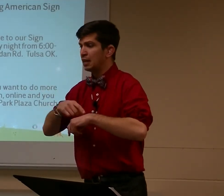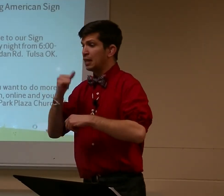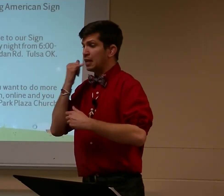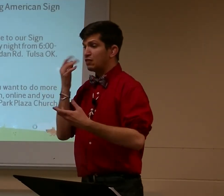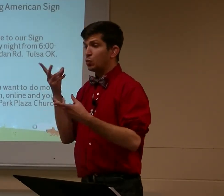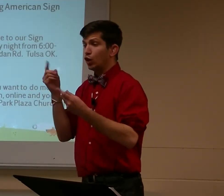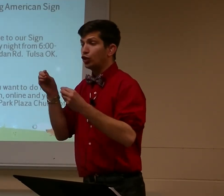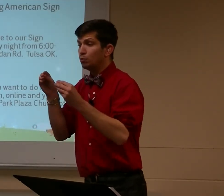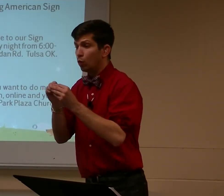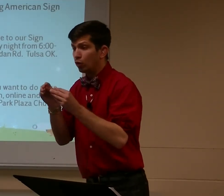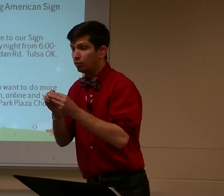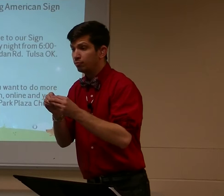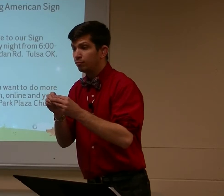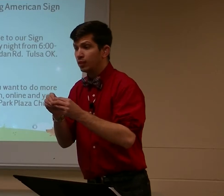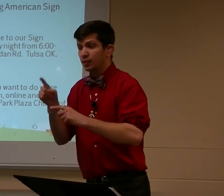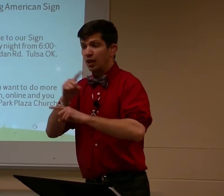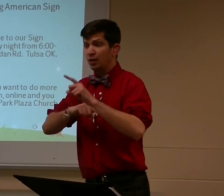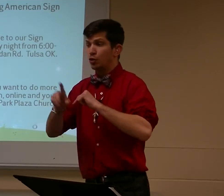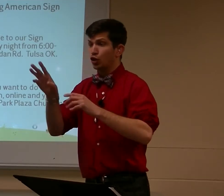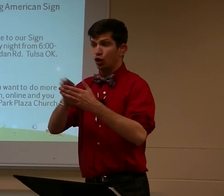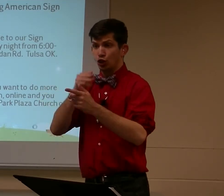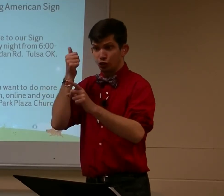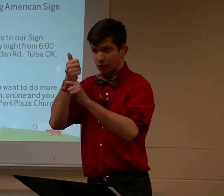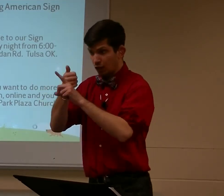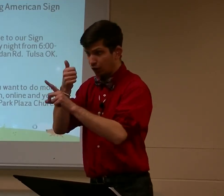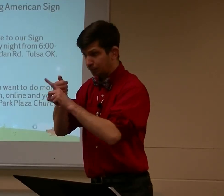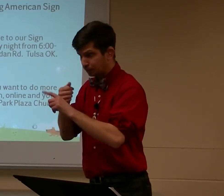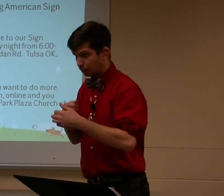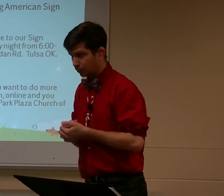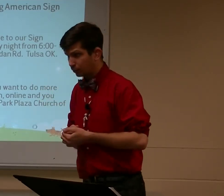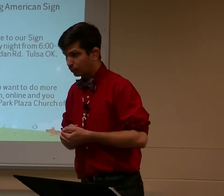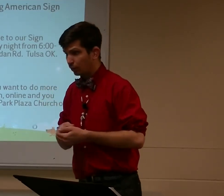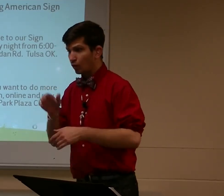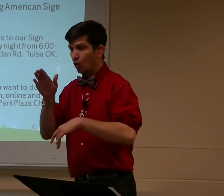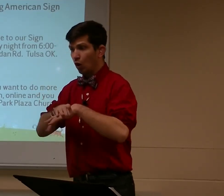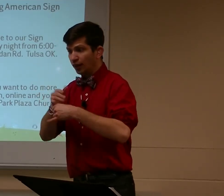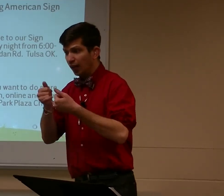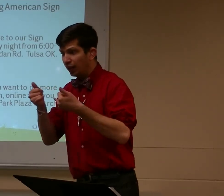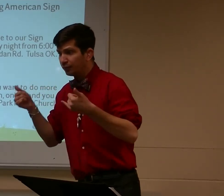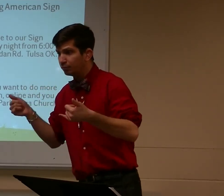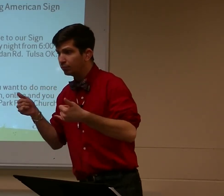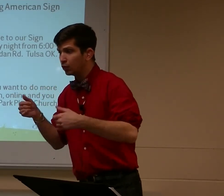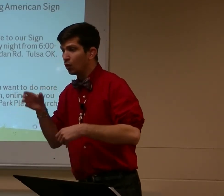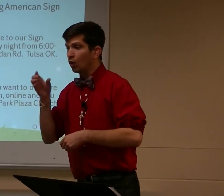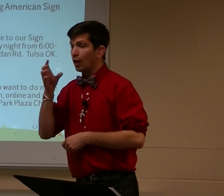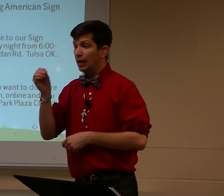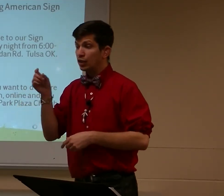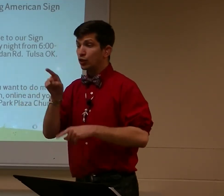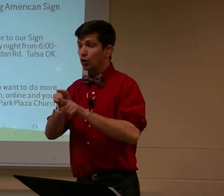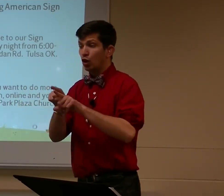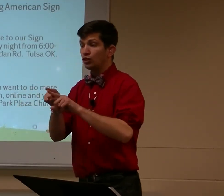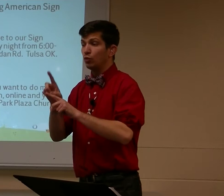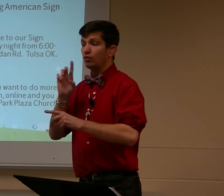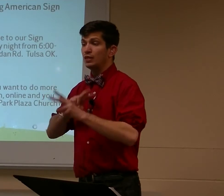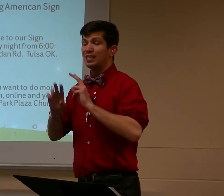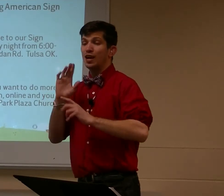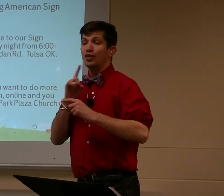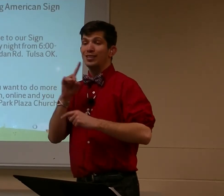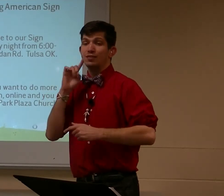If you want to do more signing, you can learn yourself online And you can also visit our deaf